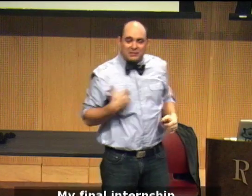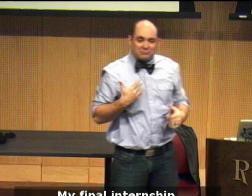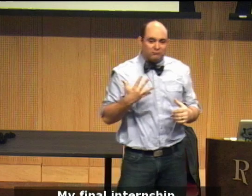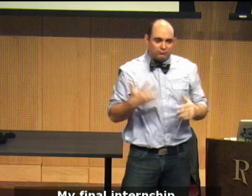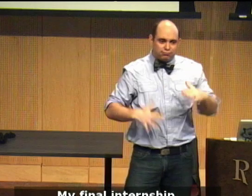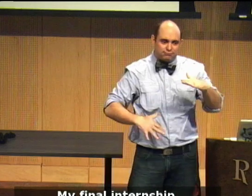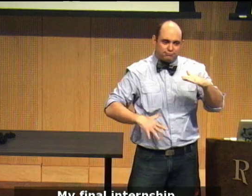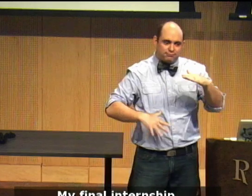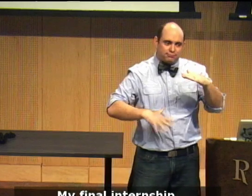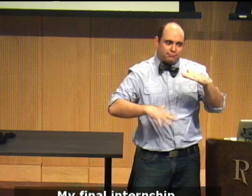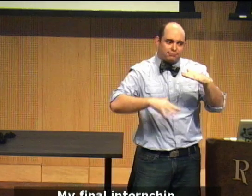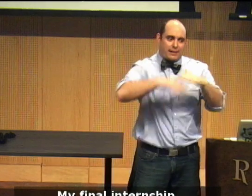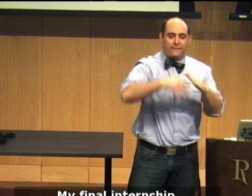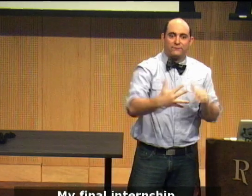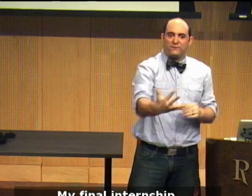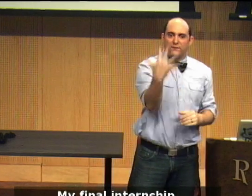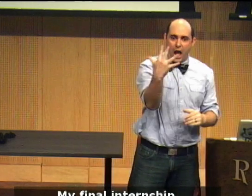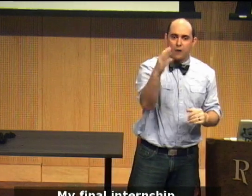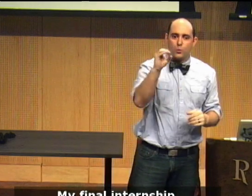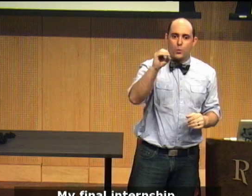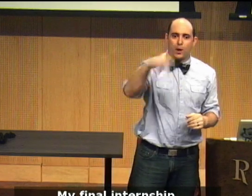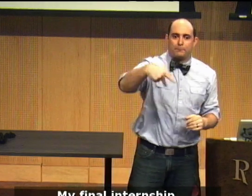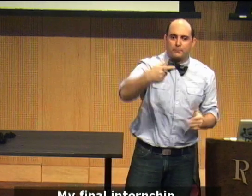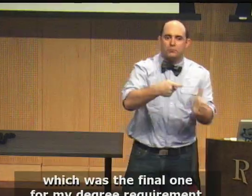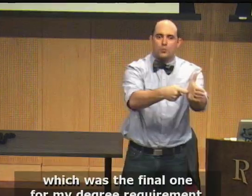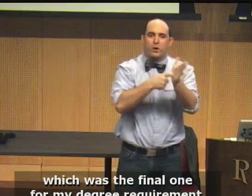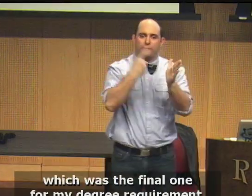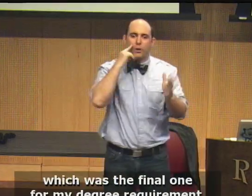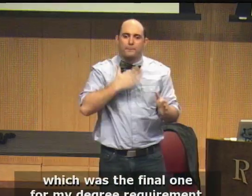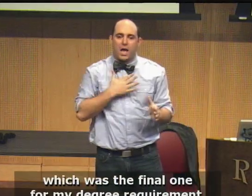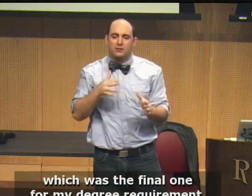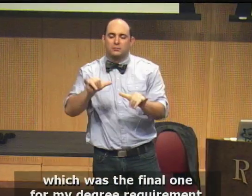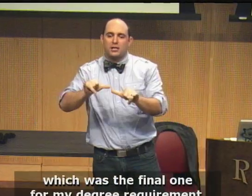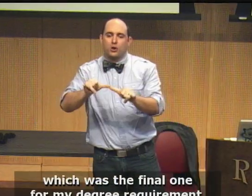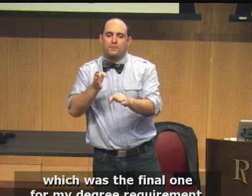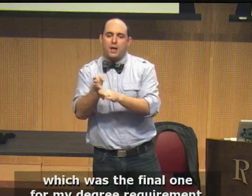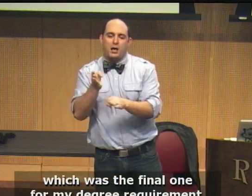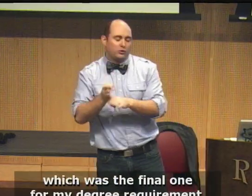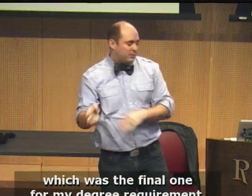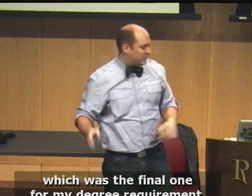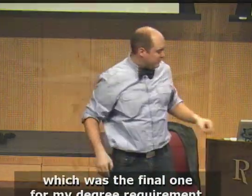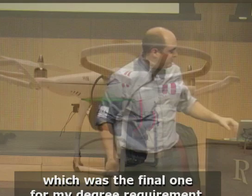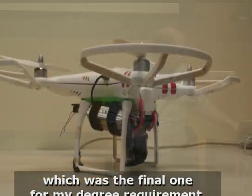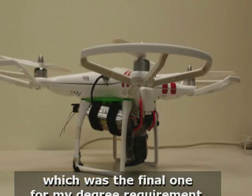My final internship, which was the final one for my